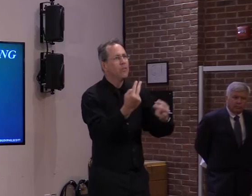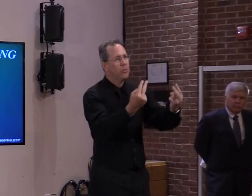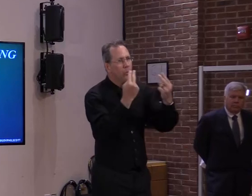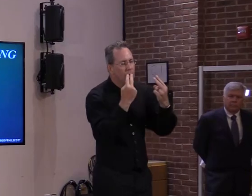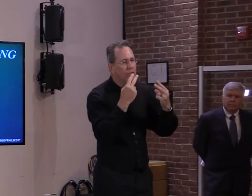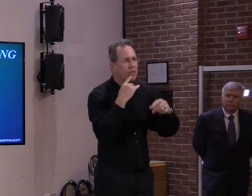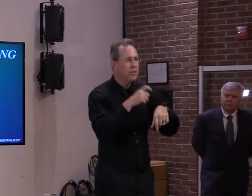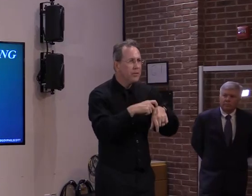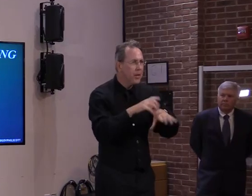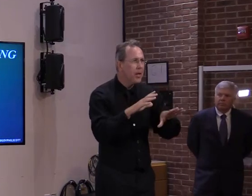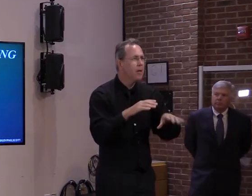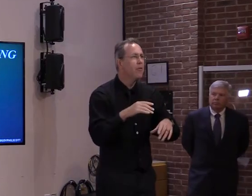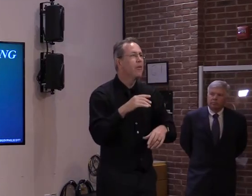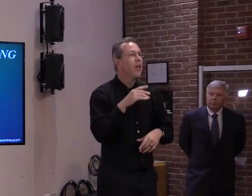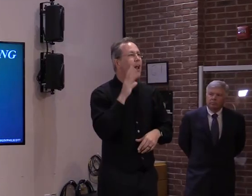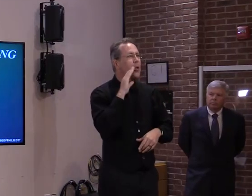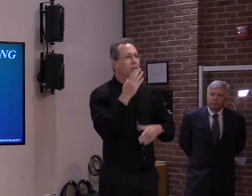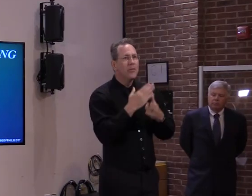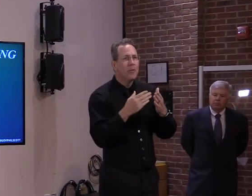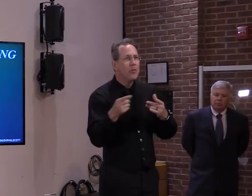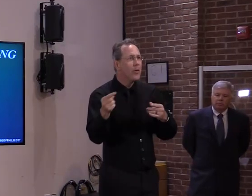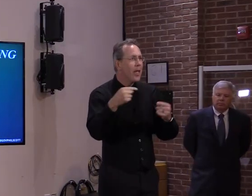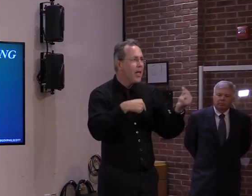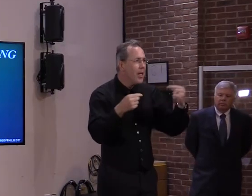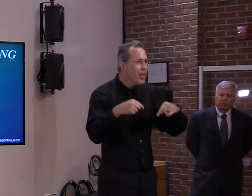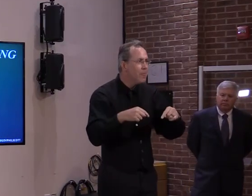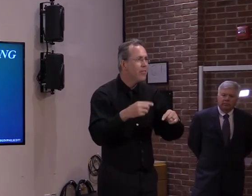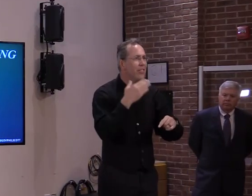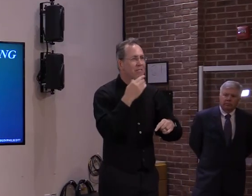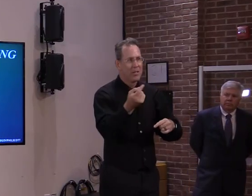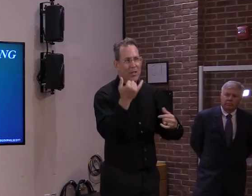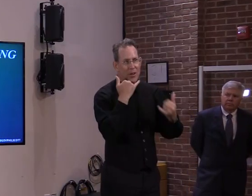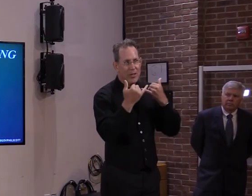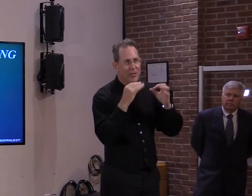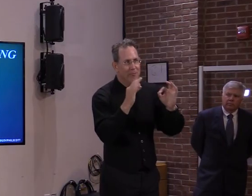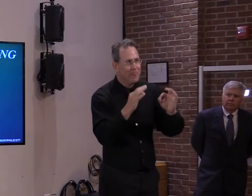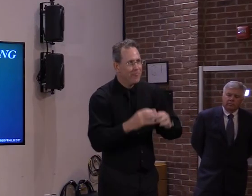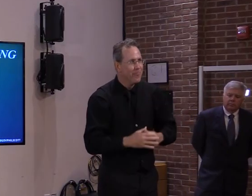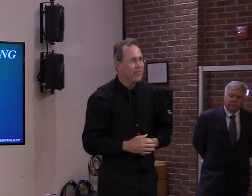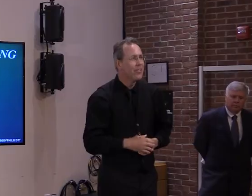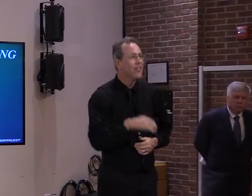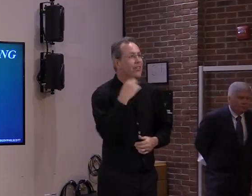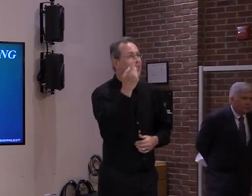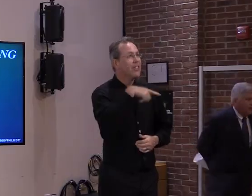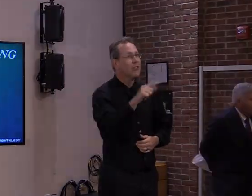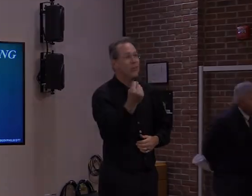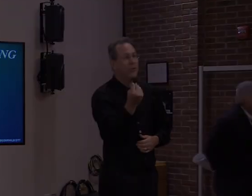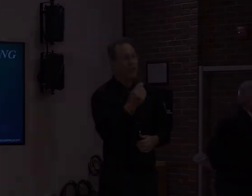came in today, as well as for those who are on the phone. And we'll see you again next Tuesday.